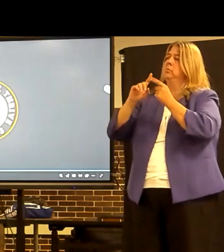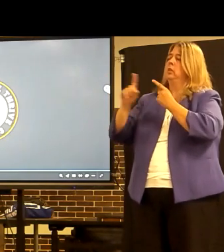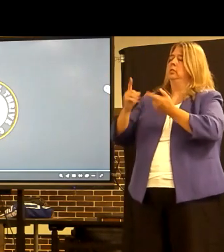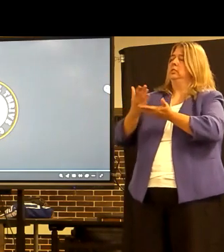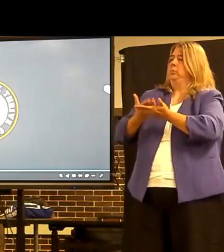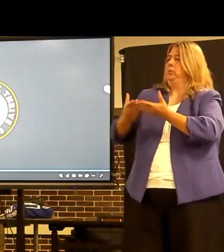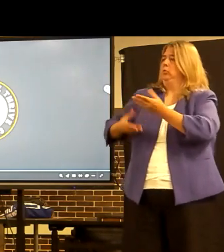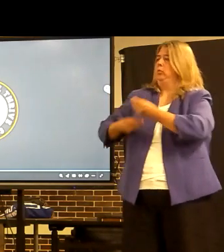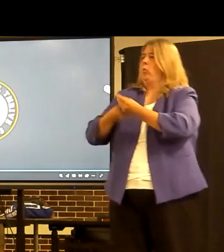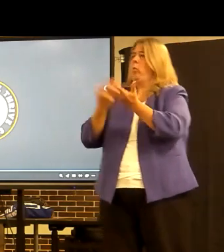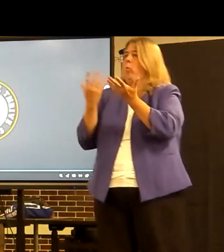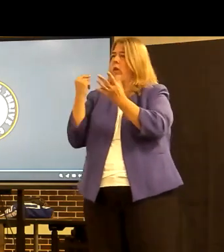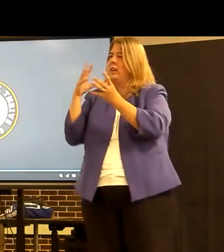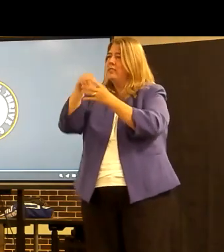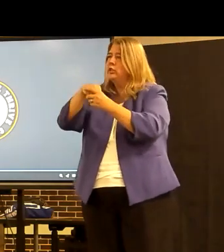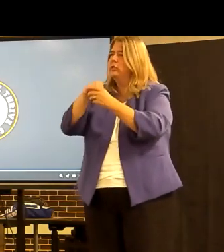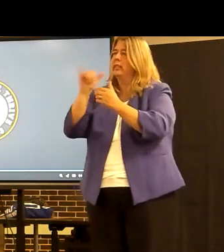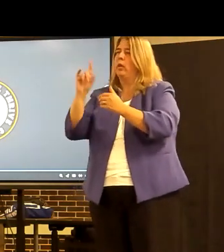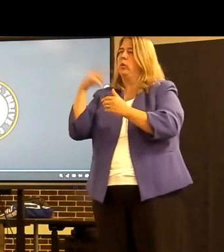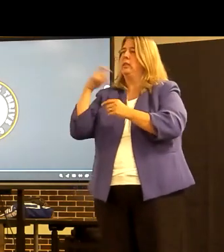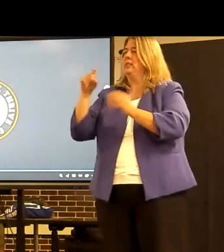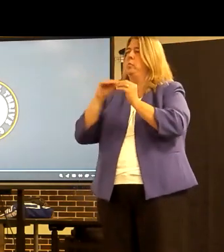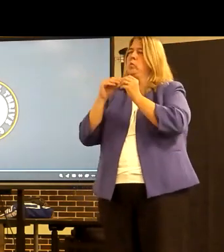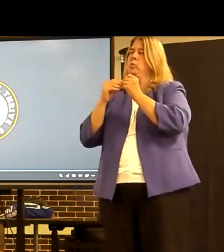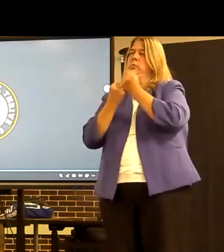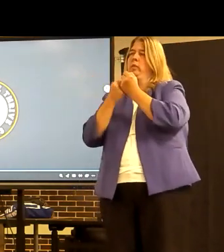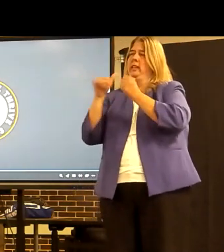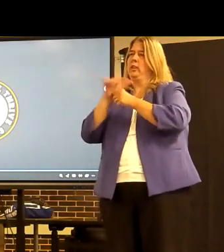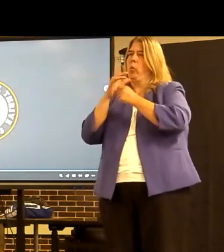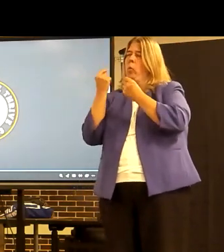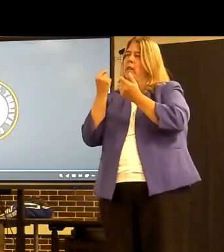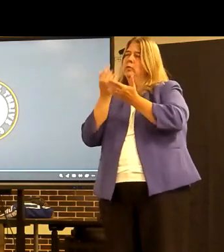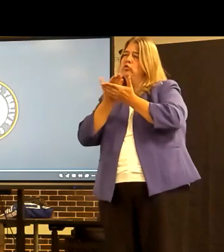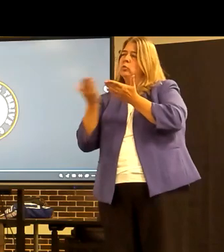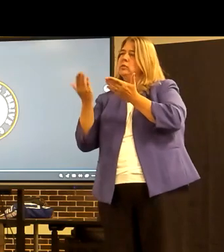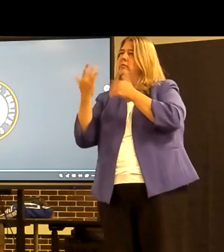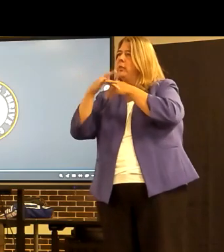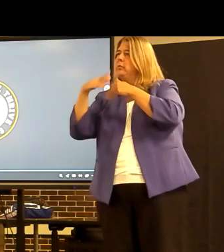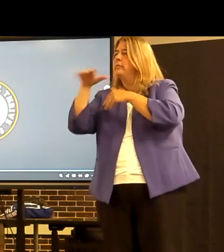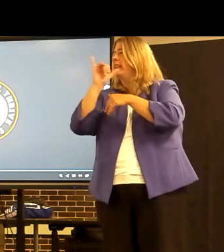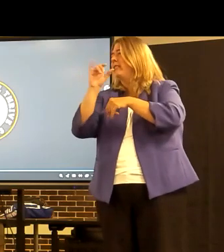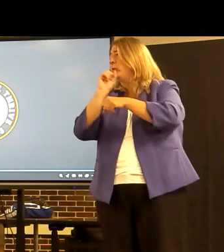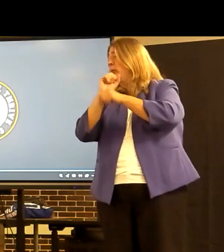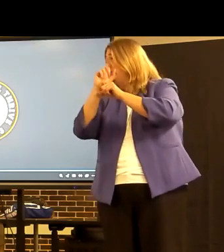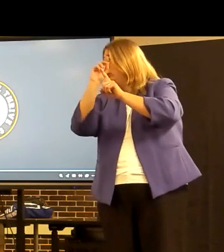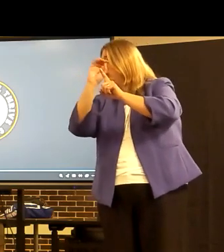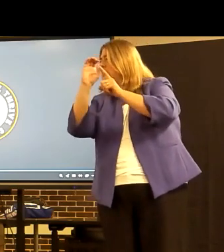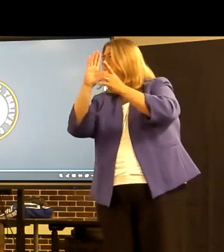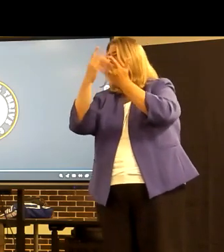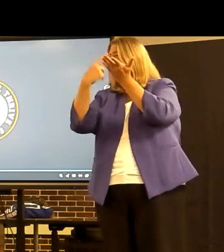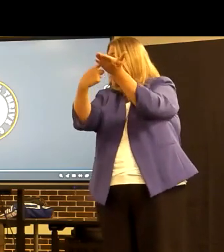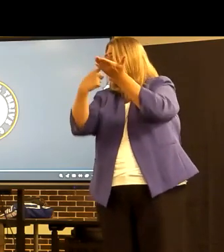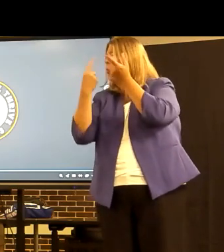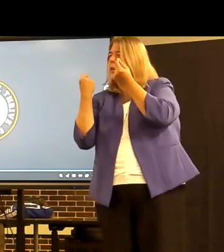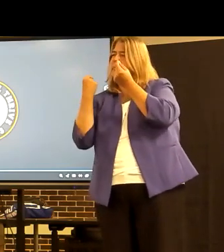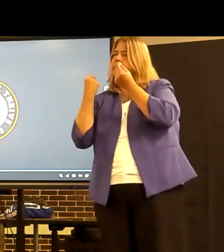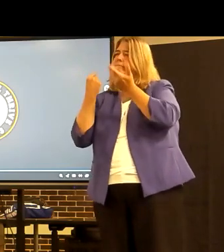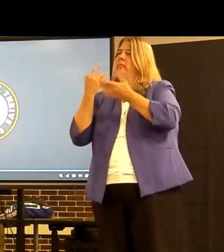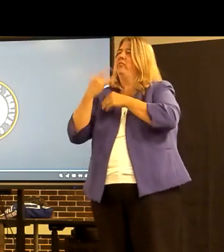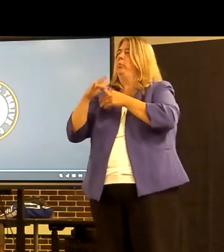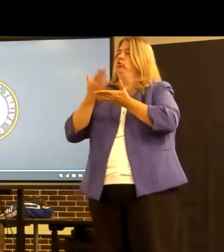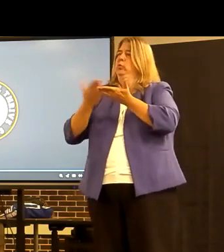resources, supplemental resources. We already have that core curriculum, but what supplemental materials can we use? What interventions can